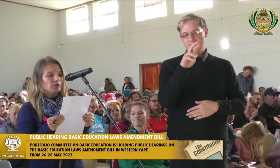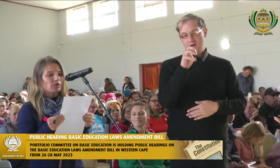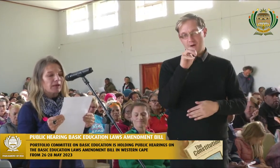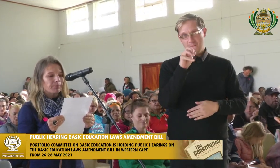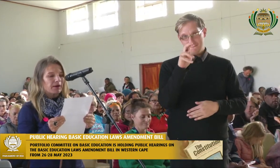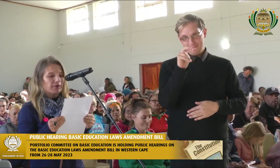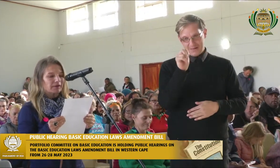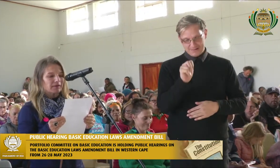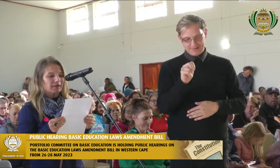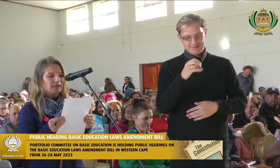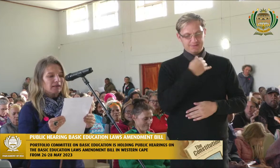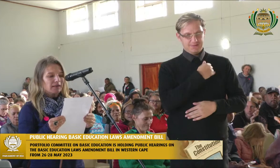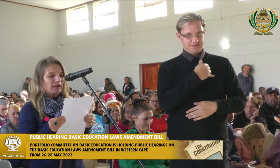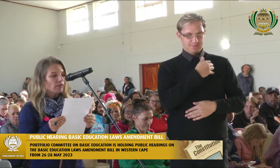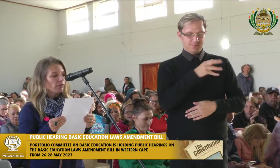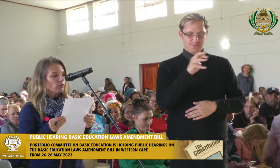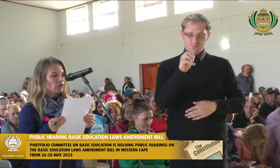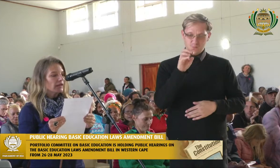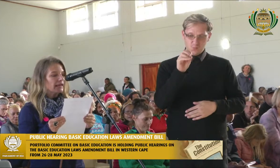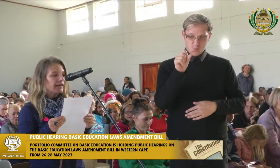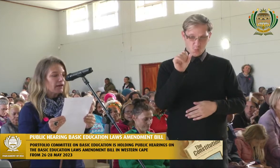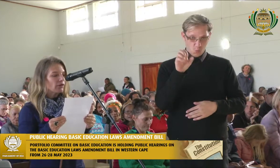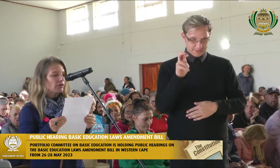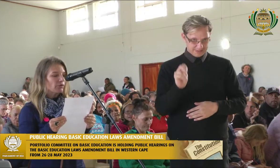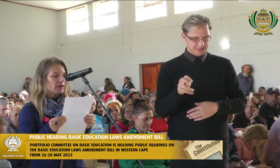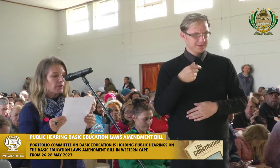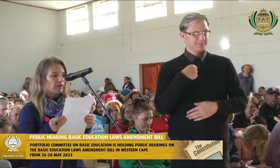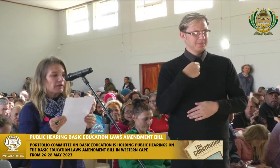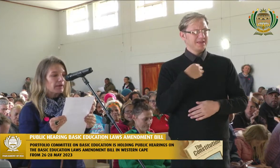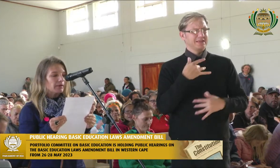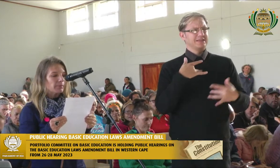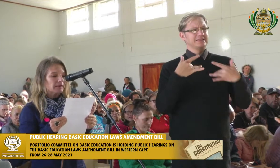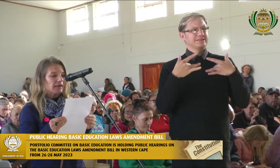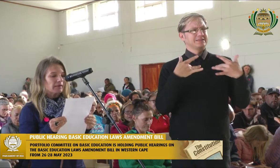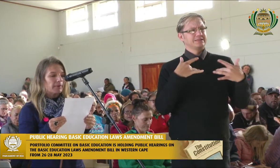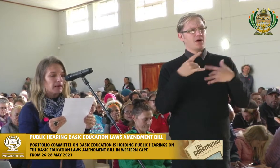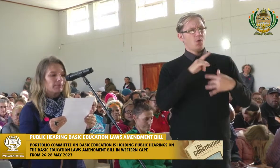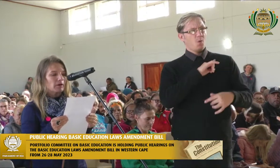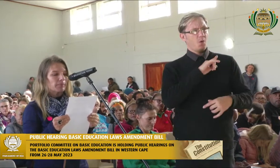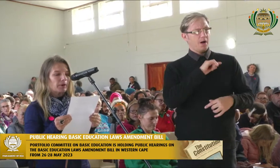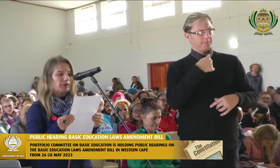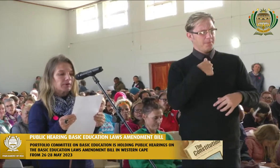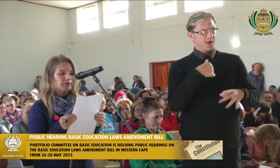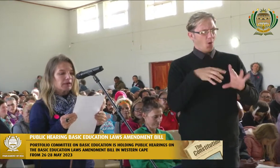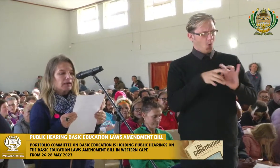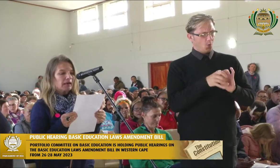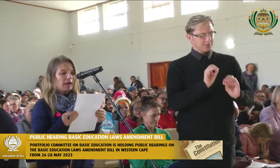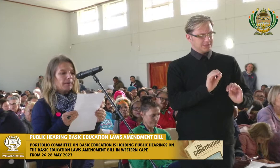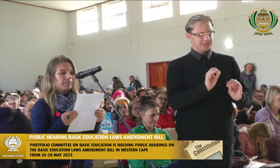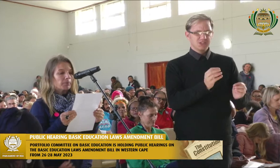concerned homeschooling parent that unfortunately cannot agree with the amendments that the Bella Bill